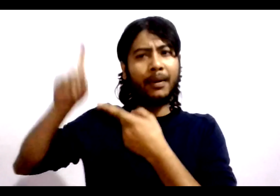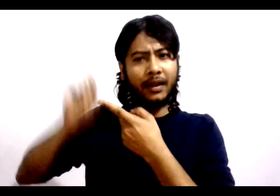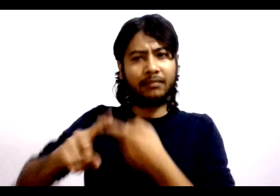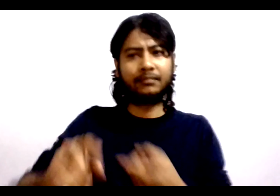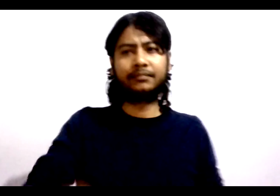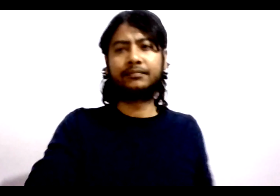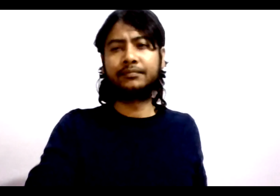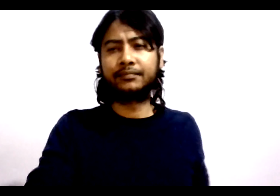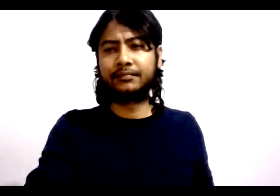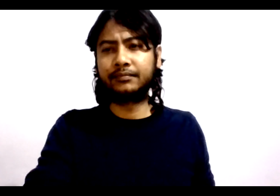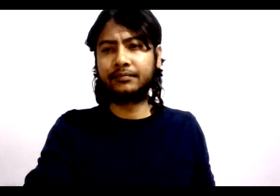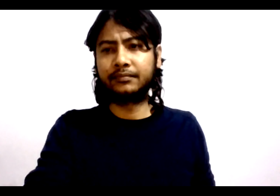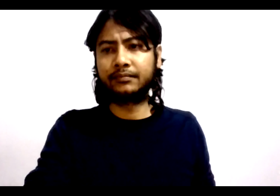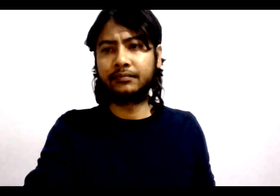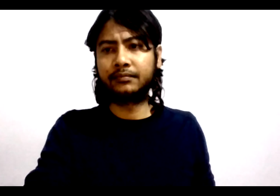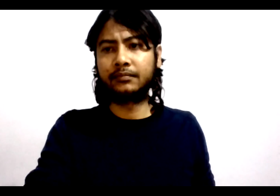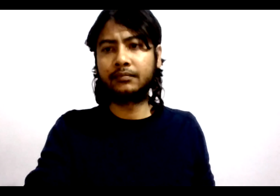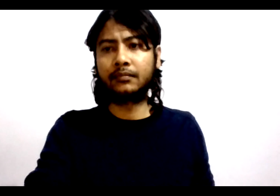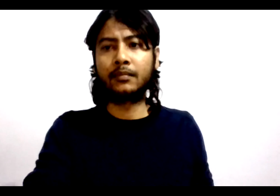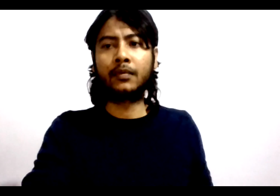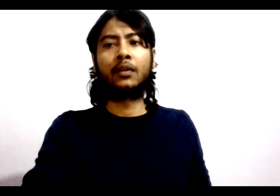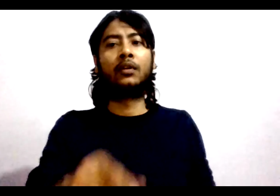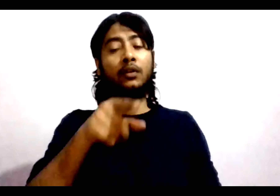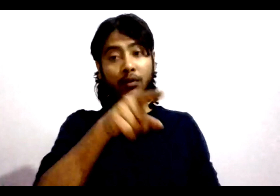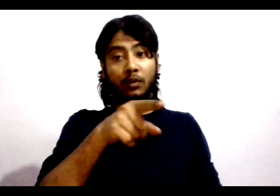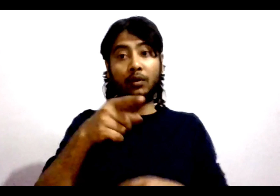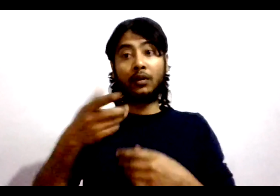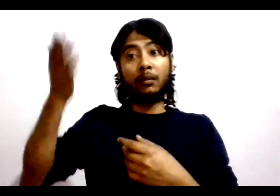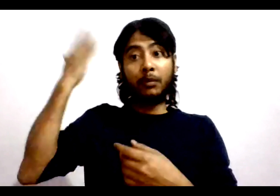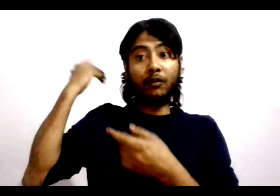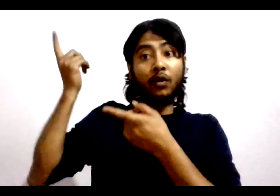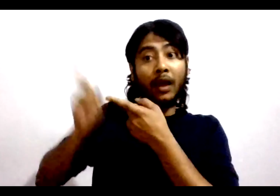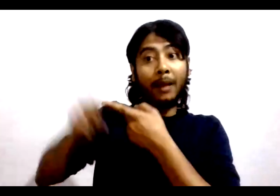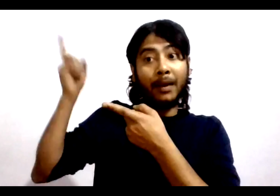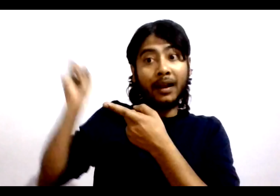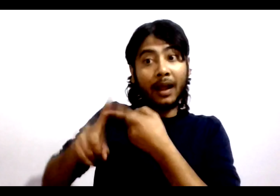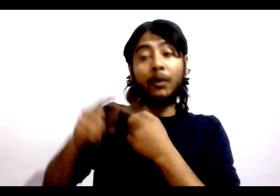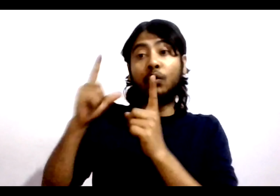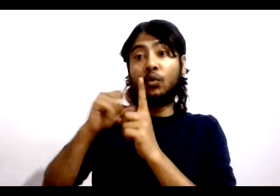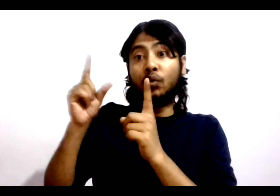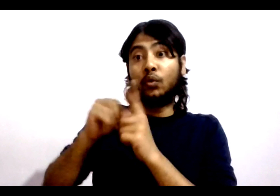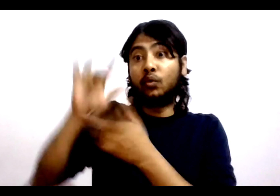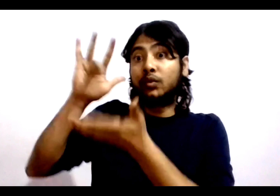government, you can use them. You can definitely use them to invoke that.